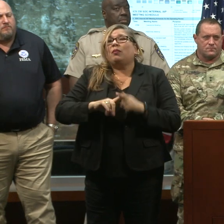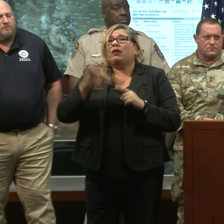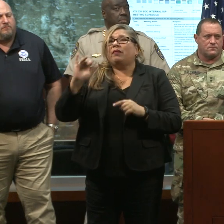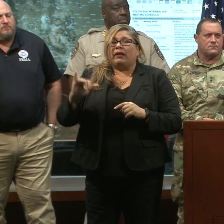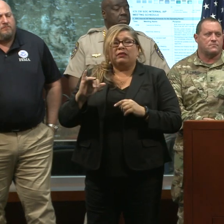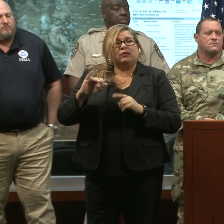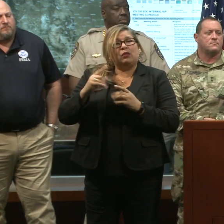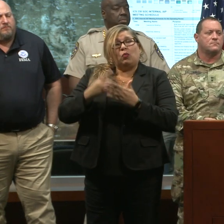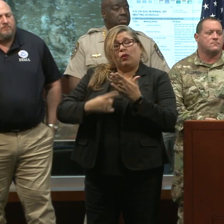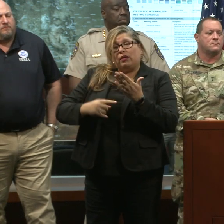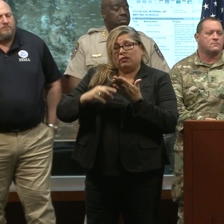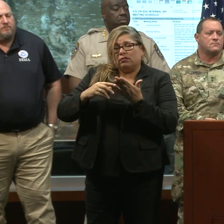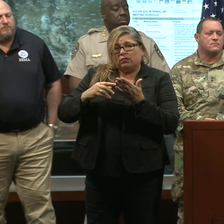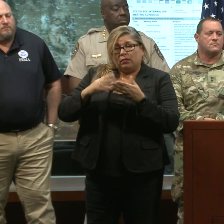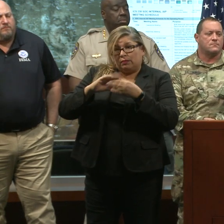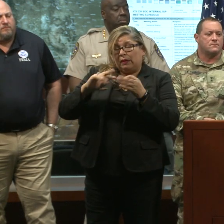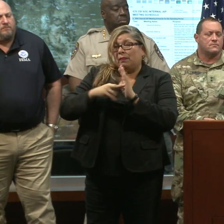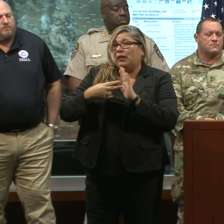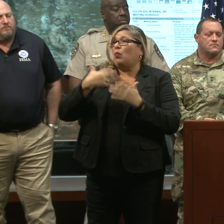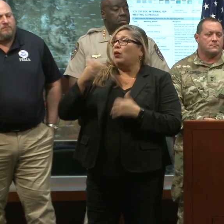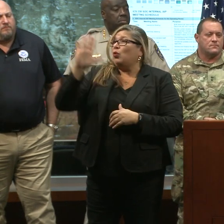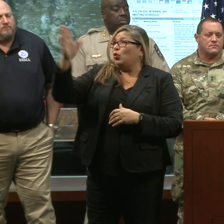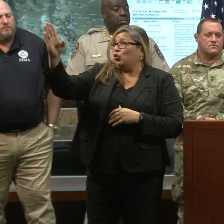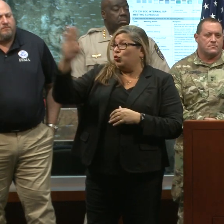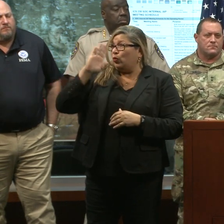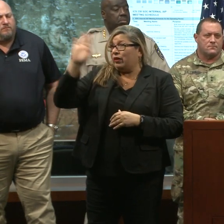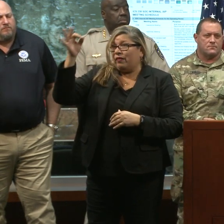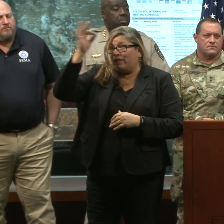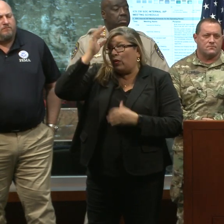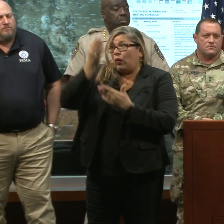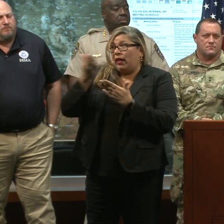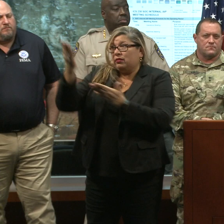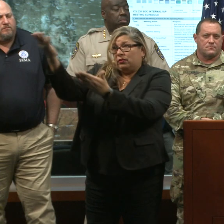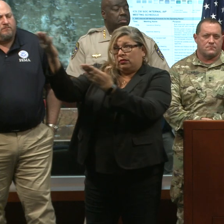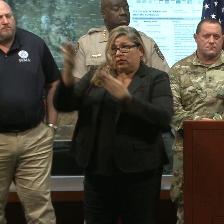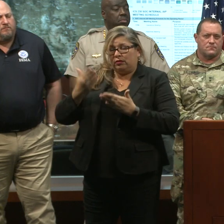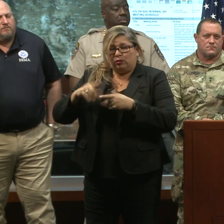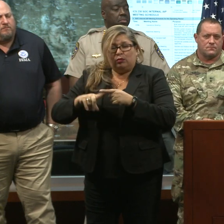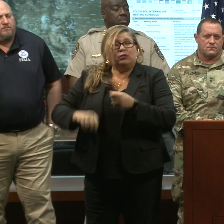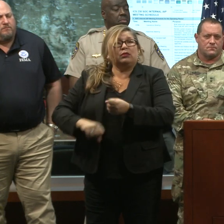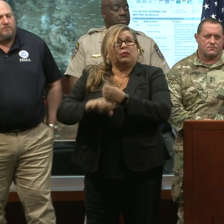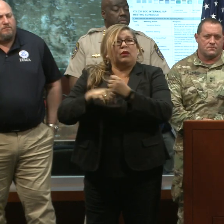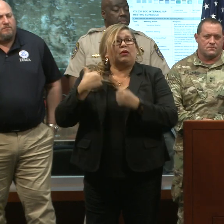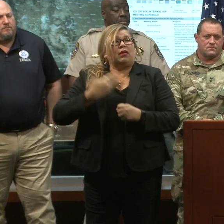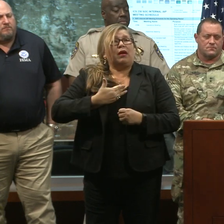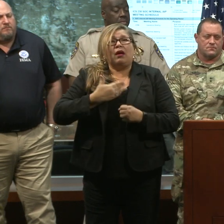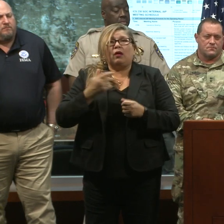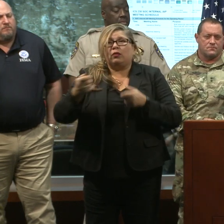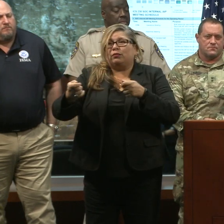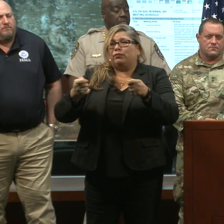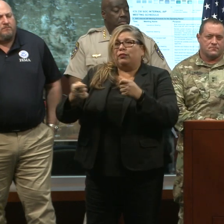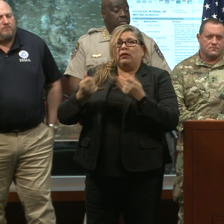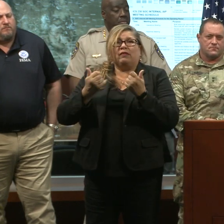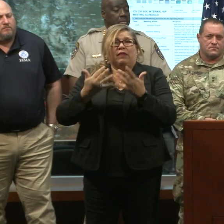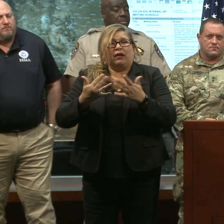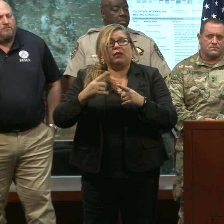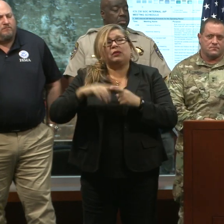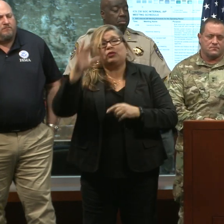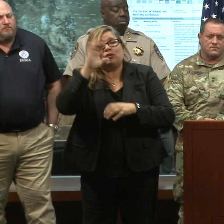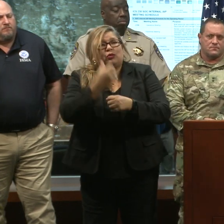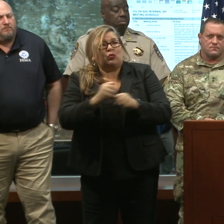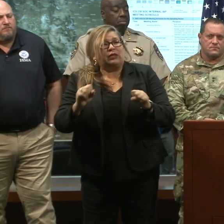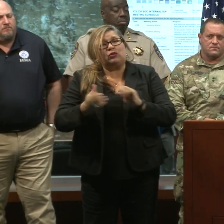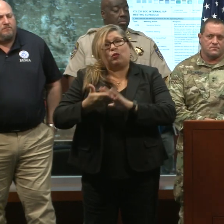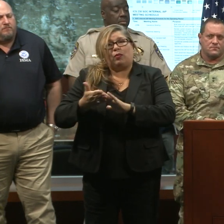what it says. It's being able to get direct federal assets to support our firefighting and search and rescue